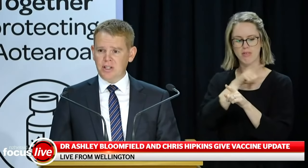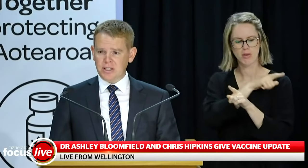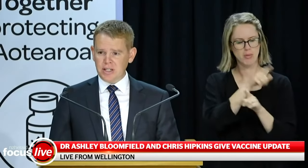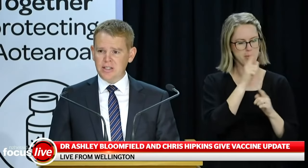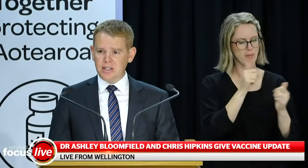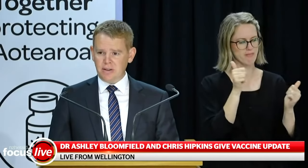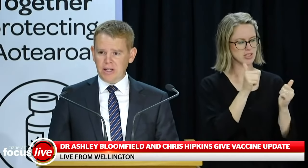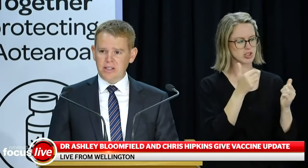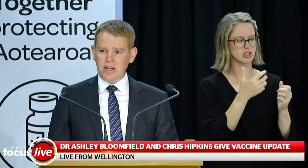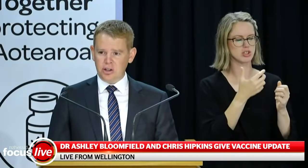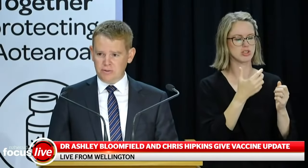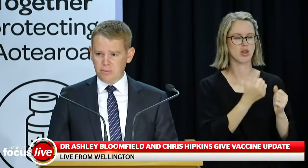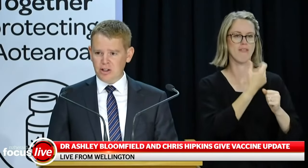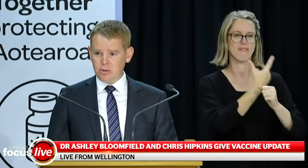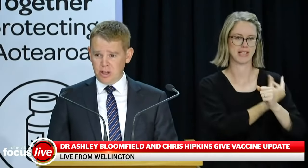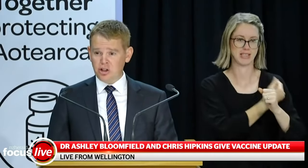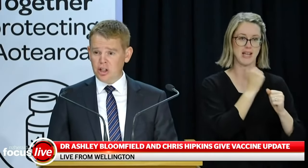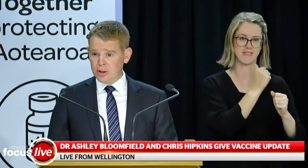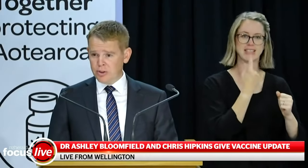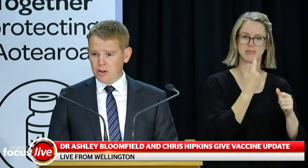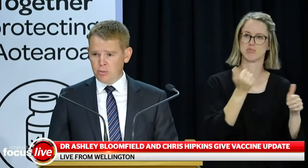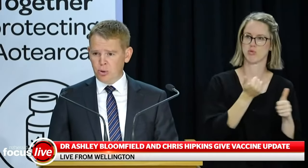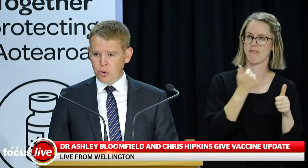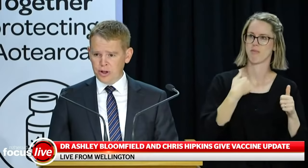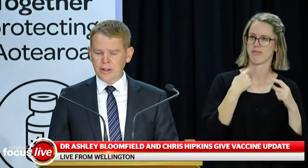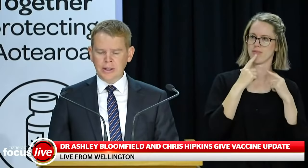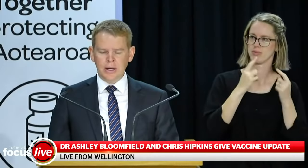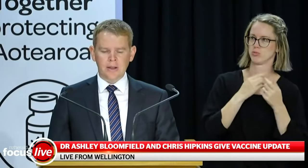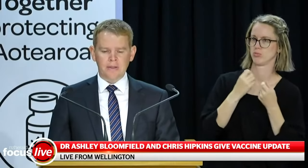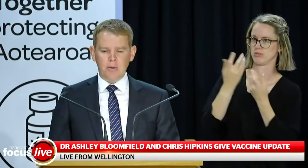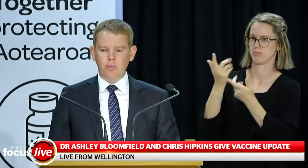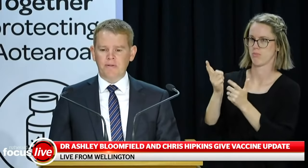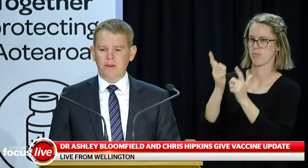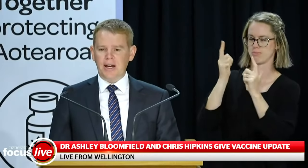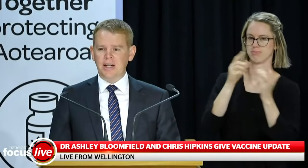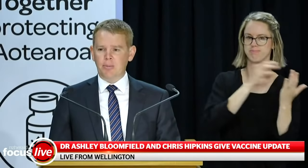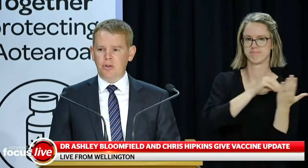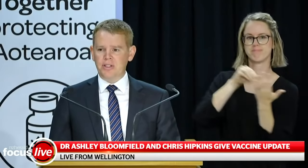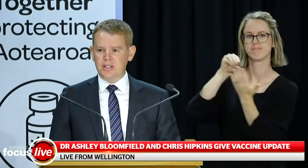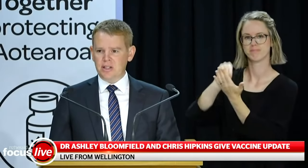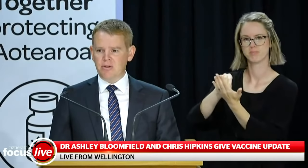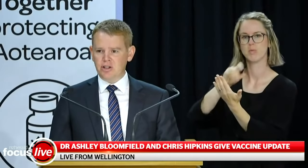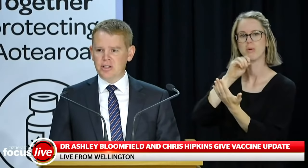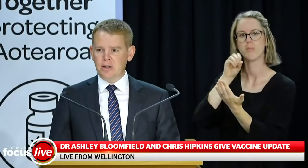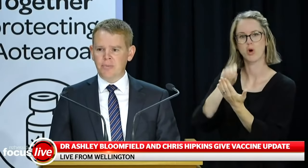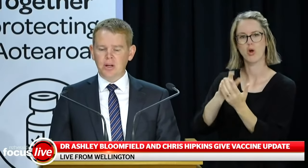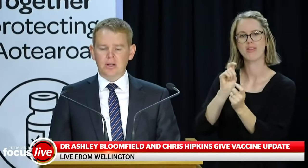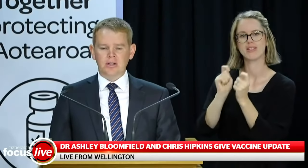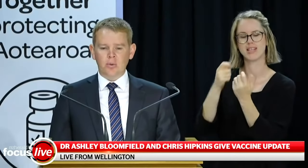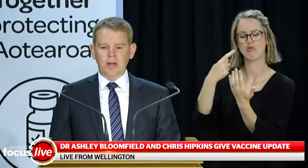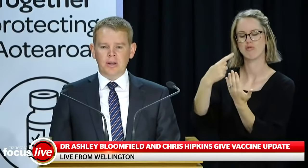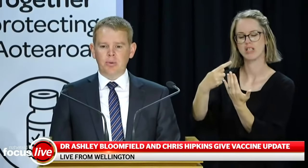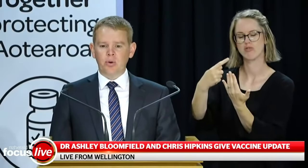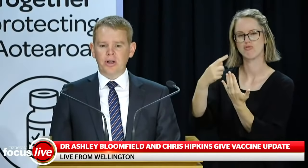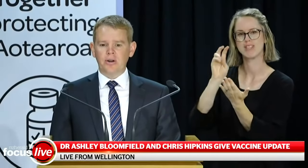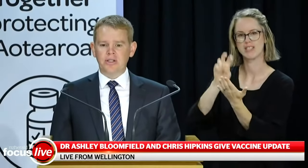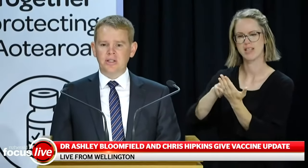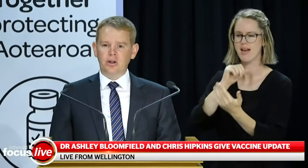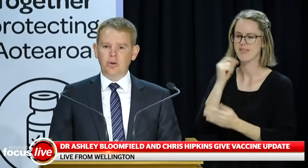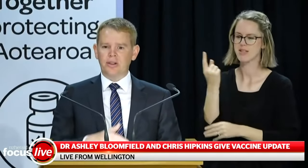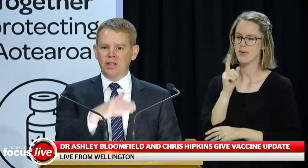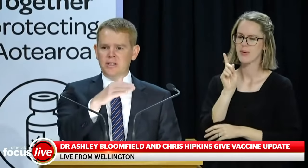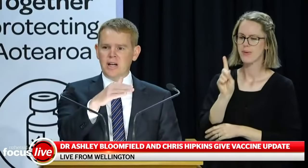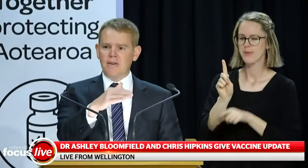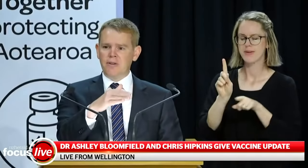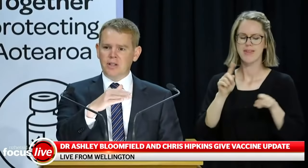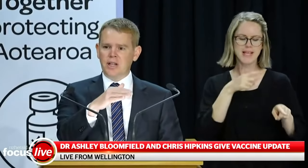vaccinated have consented to their vaccination information being shared with their employer, that will be flagged up on the testing register. So when an employer goes in to